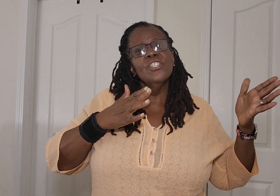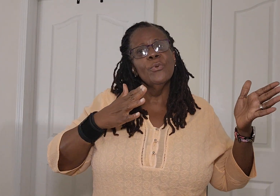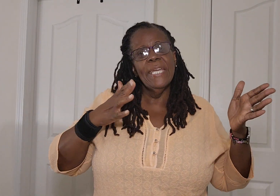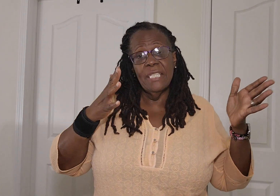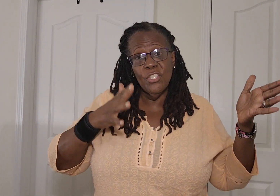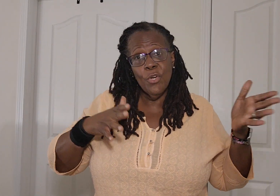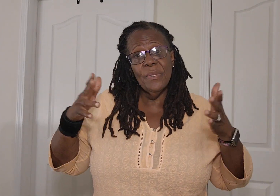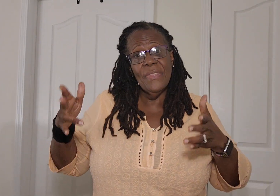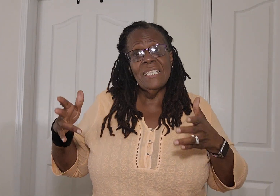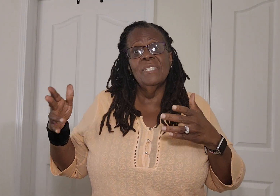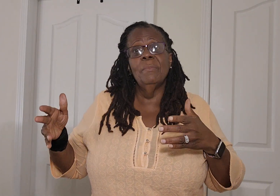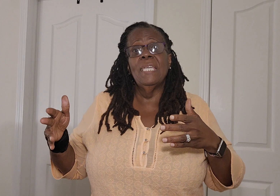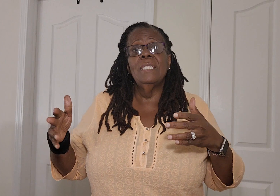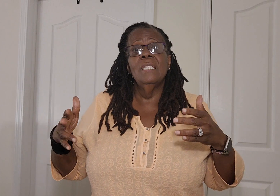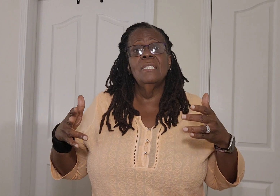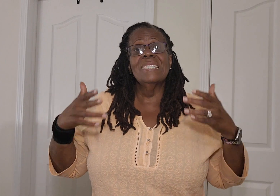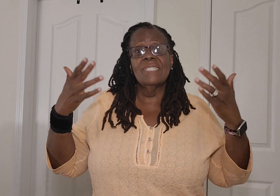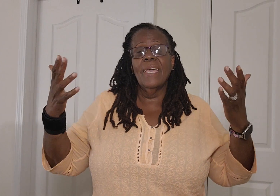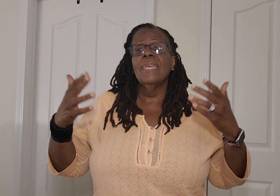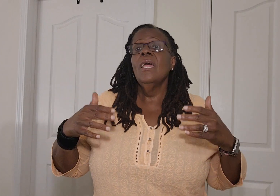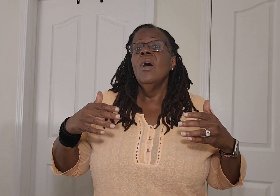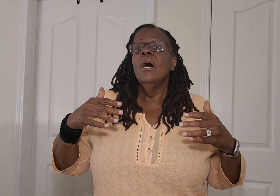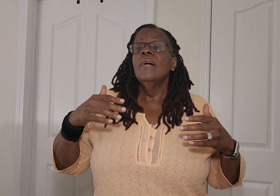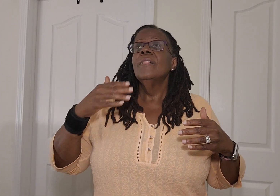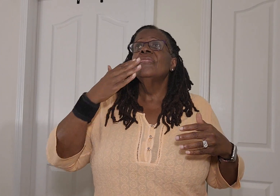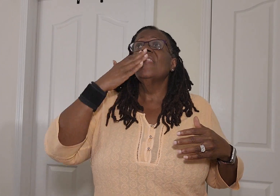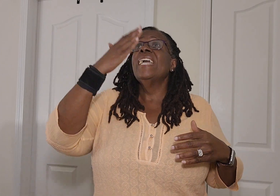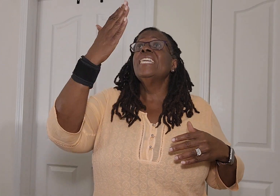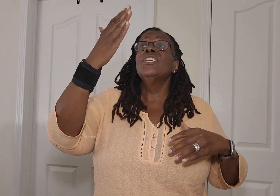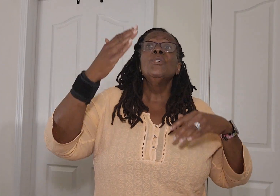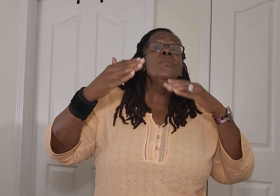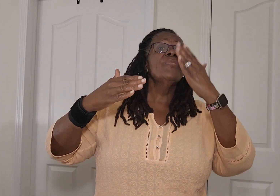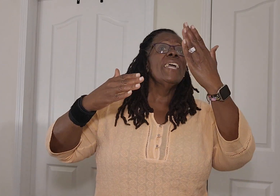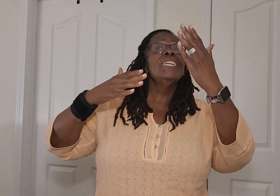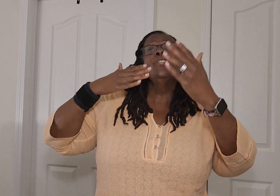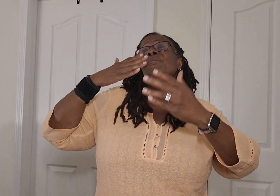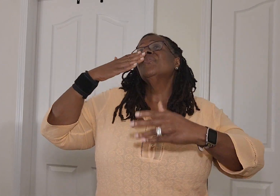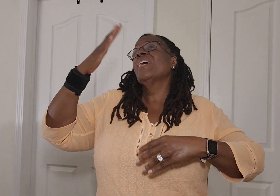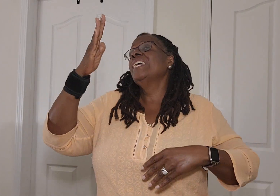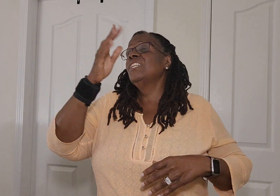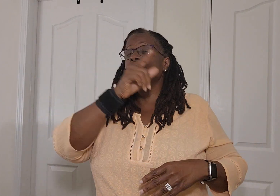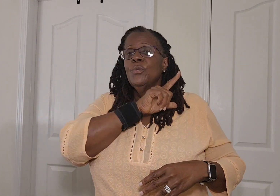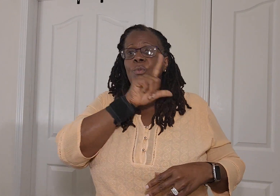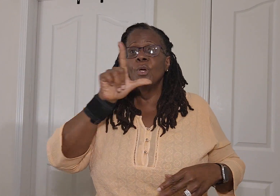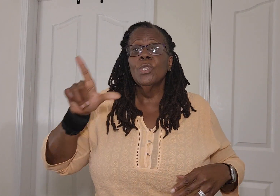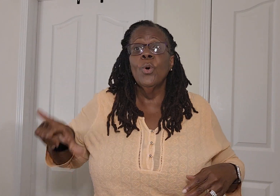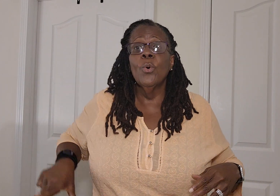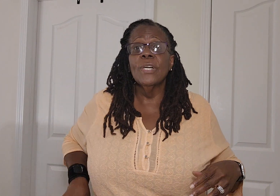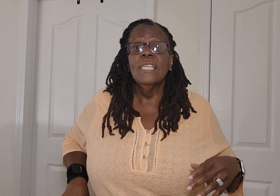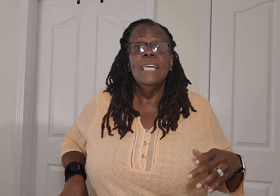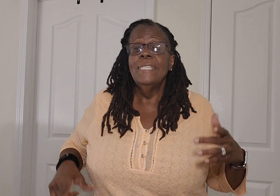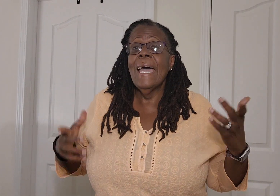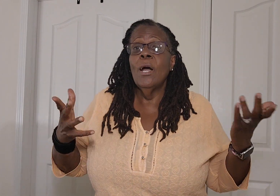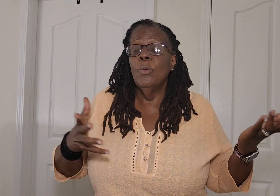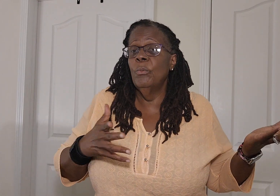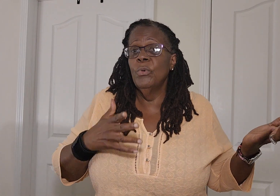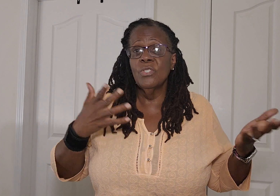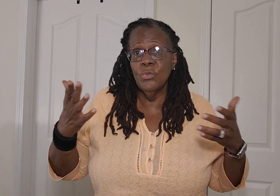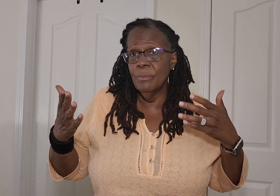to interpret that to mean to say, "Thank you, thank you, thank you, Lord." Now, we'll do it